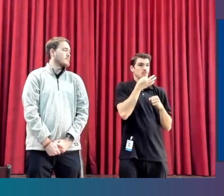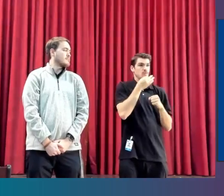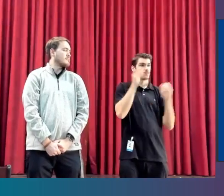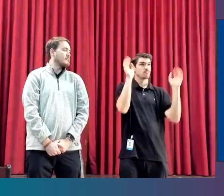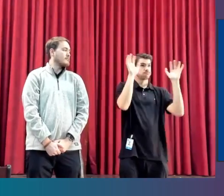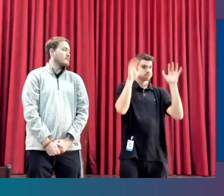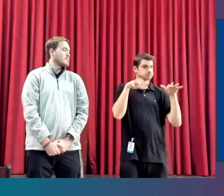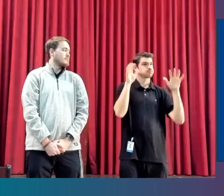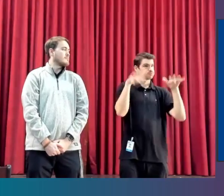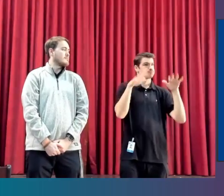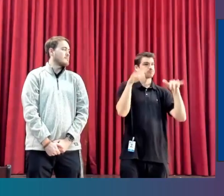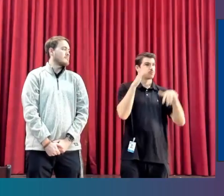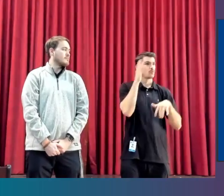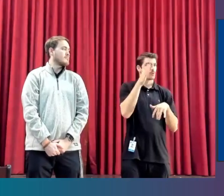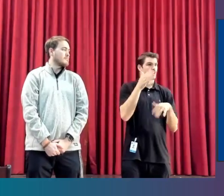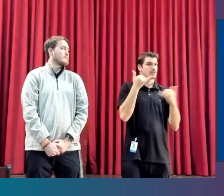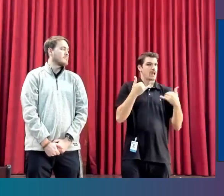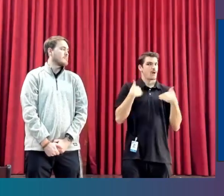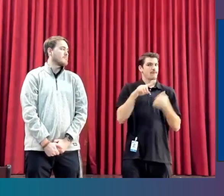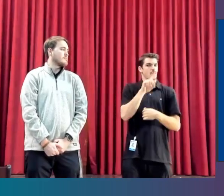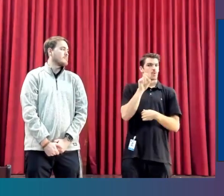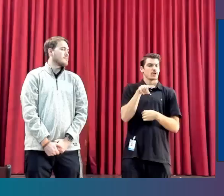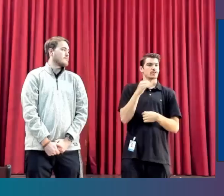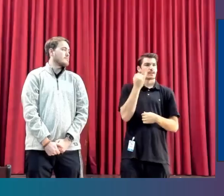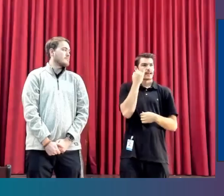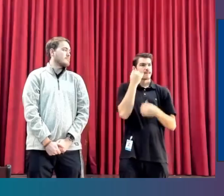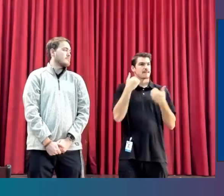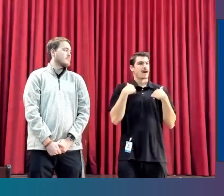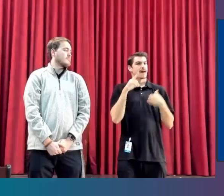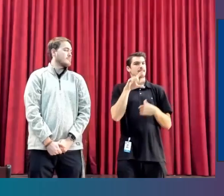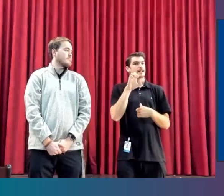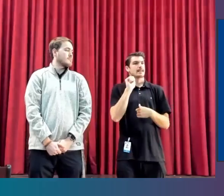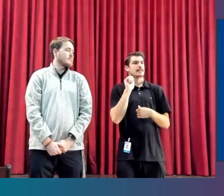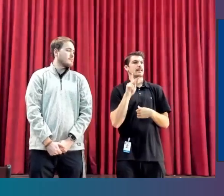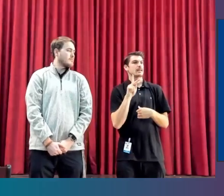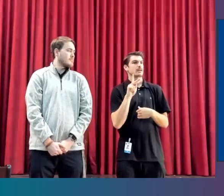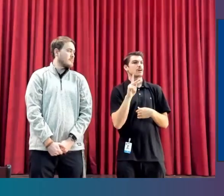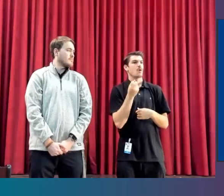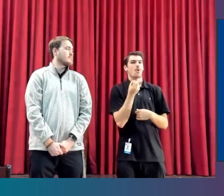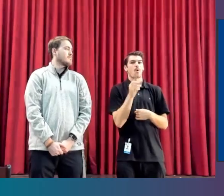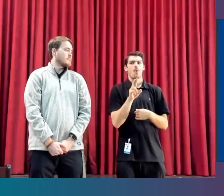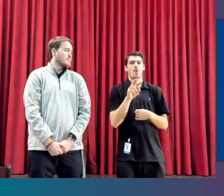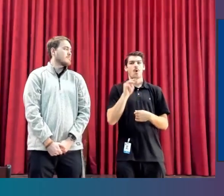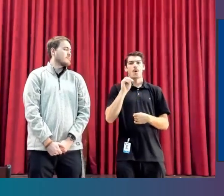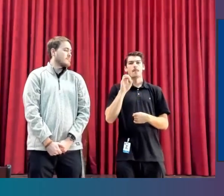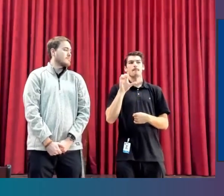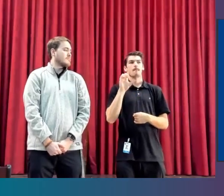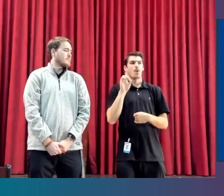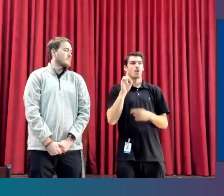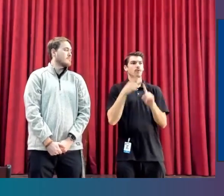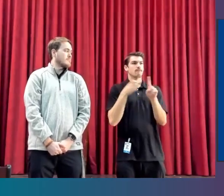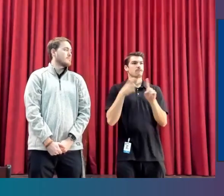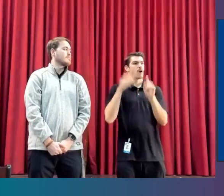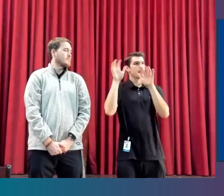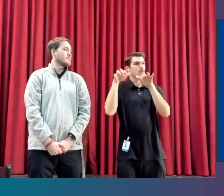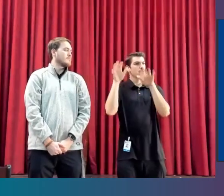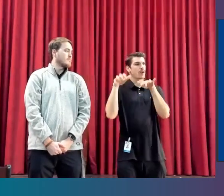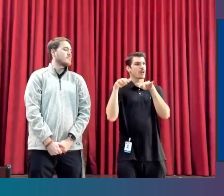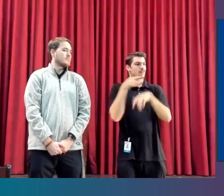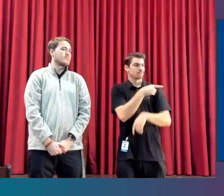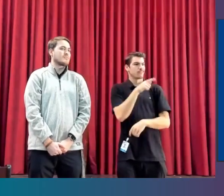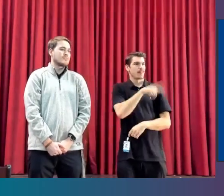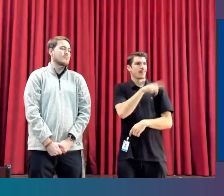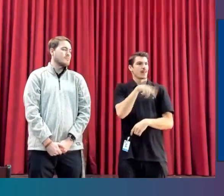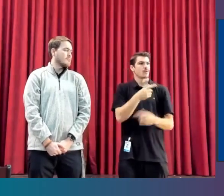We sometimes get the question, what do we do if we have a leak or mold in our apartment, right, from the rain, and the landlord's